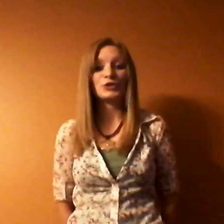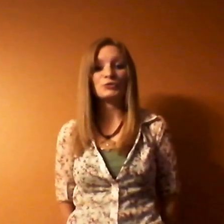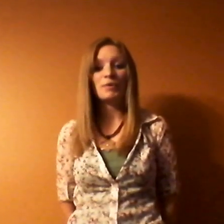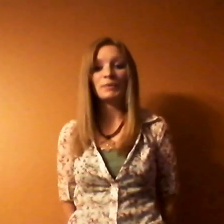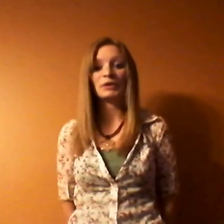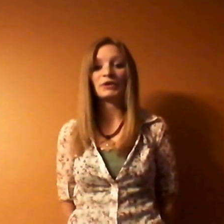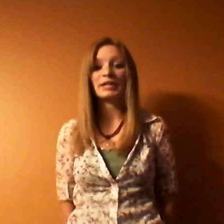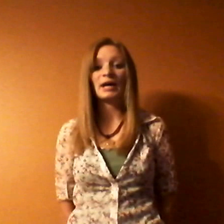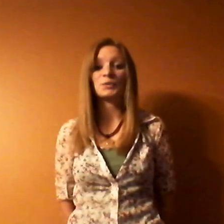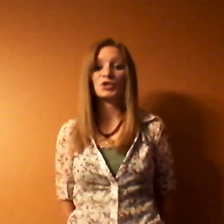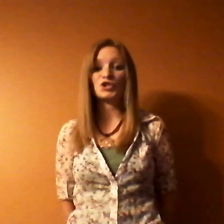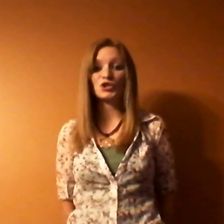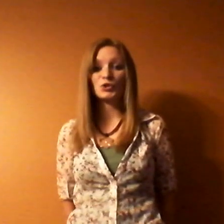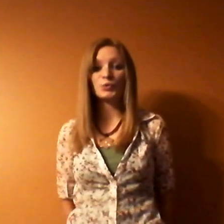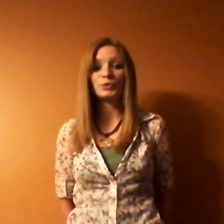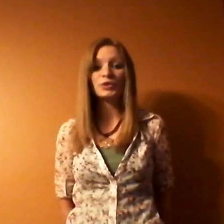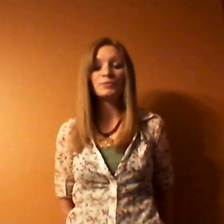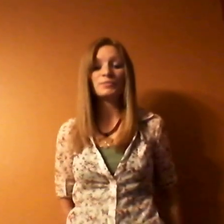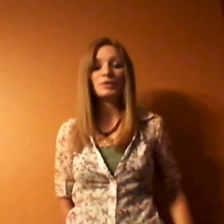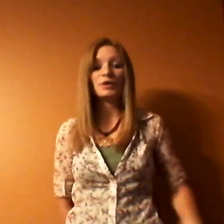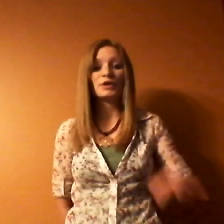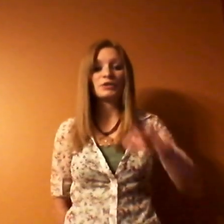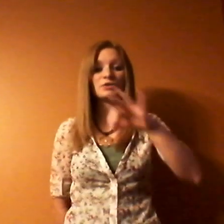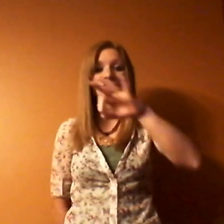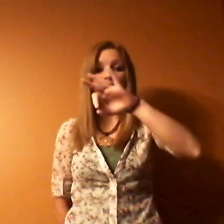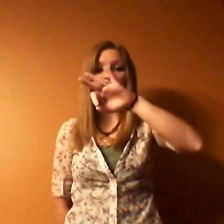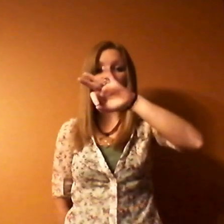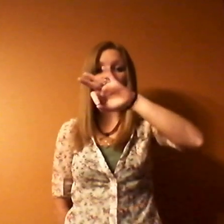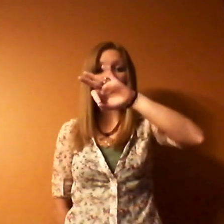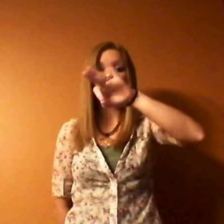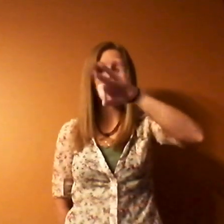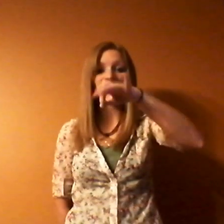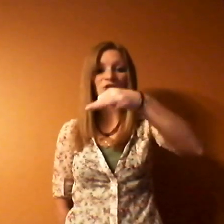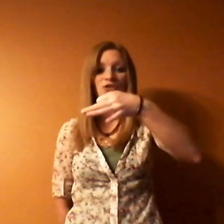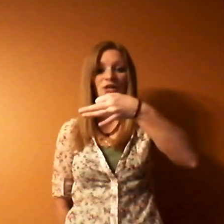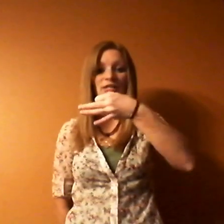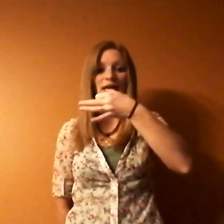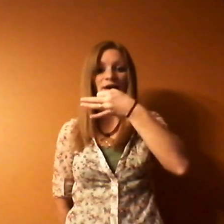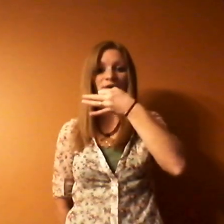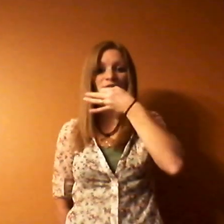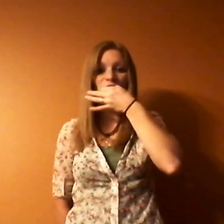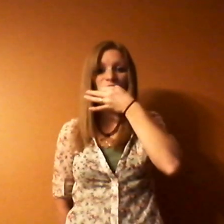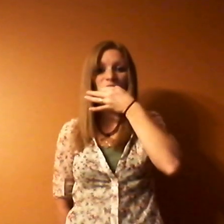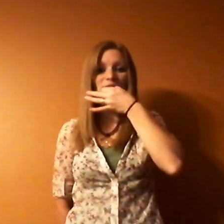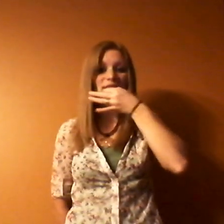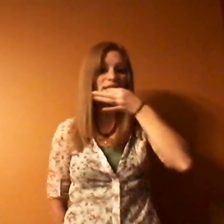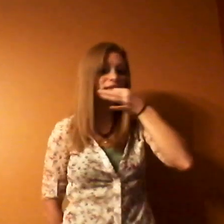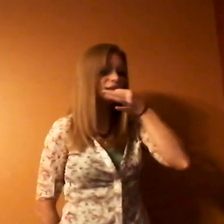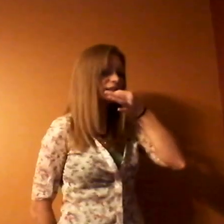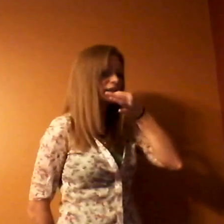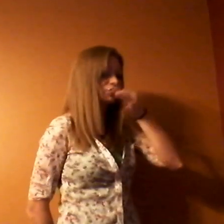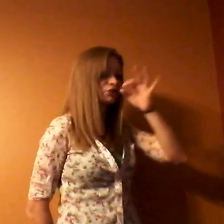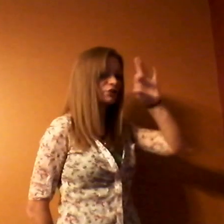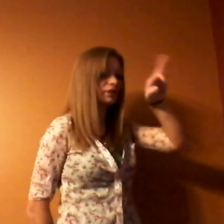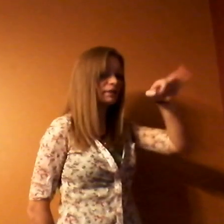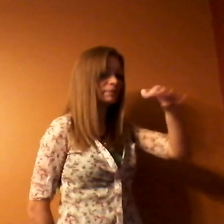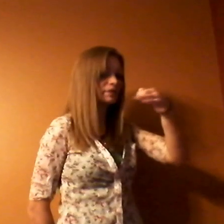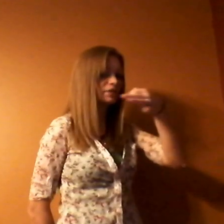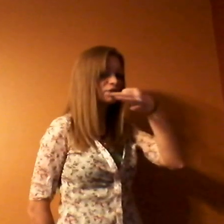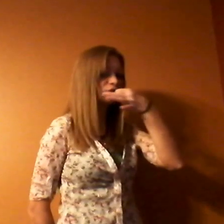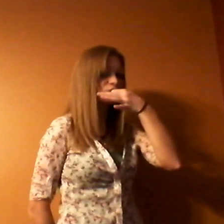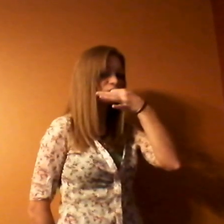one we looked at was soon. So this is F hand, it starts out and it twists in and touches your lips. Soon.